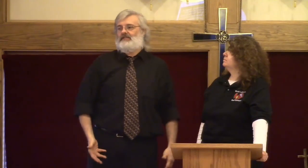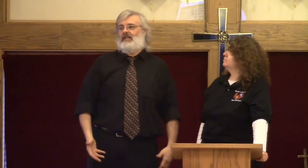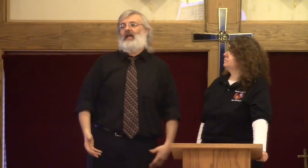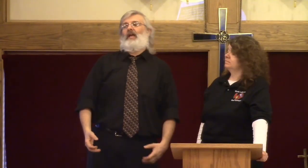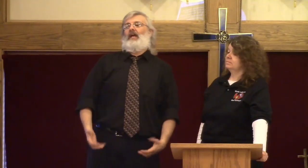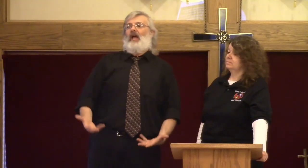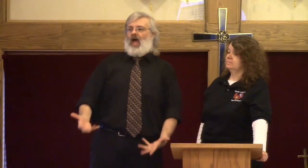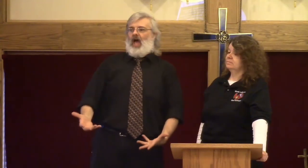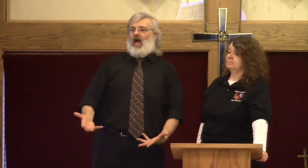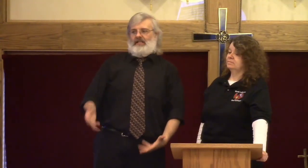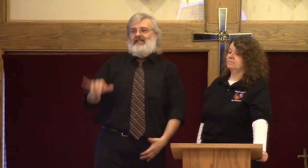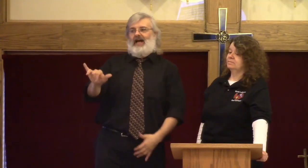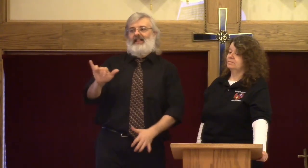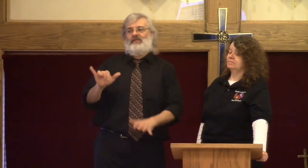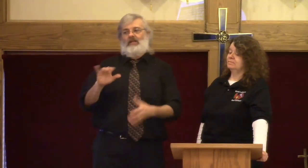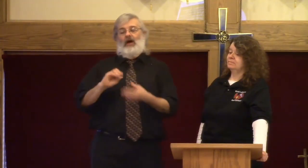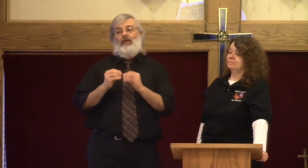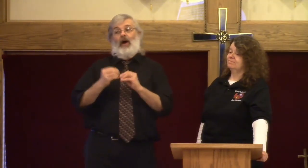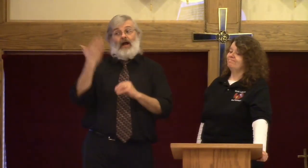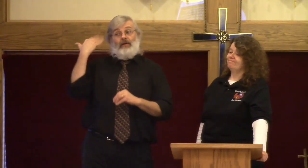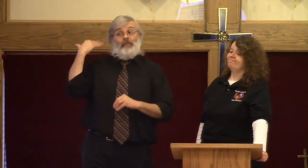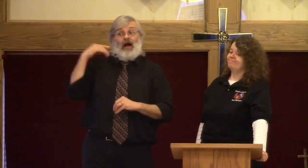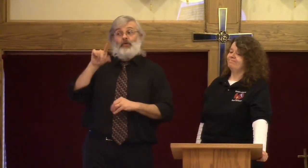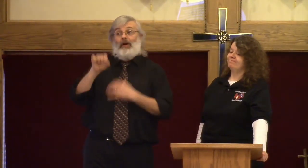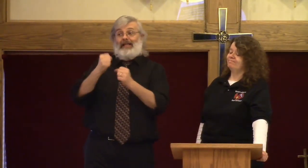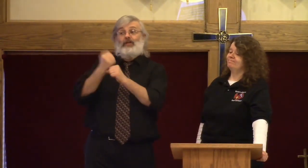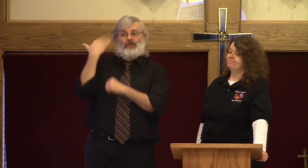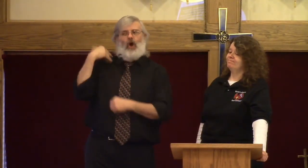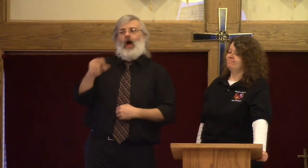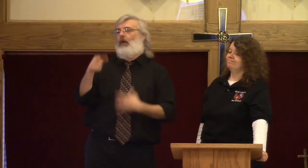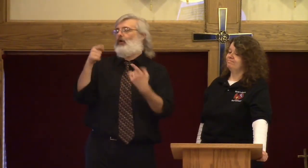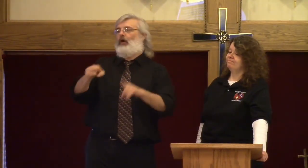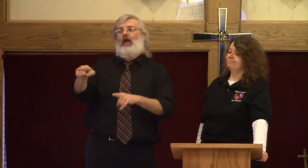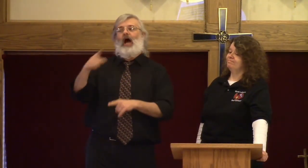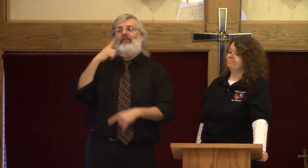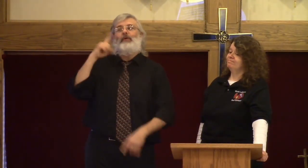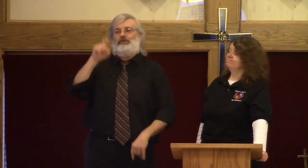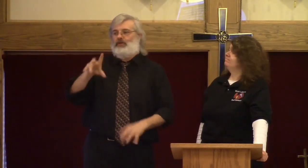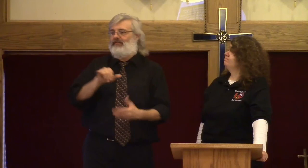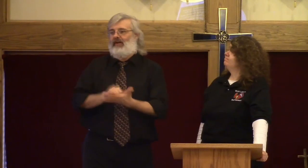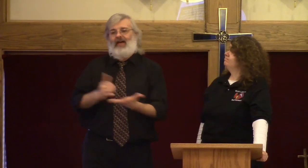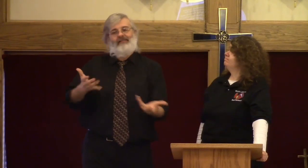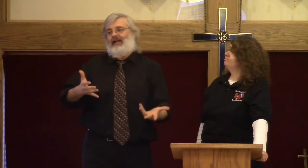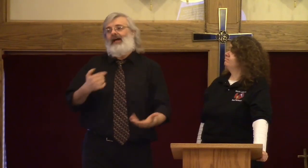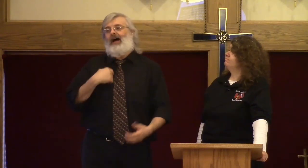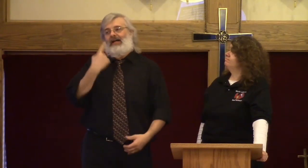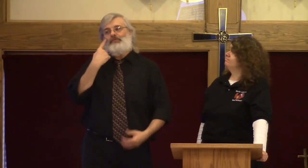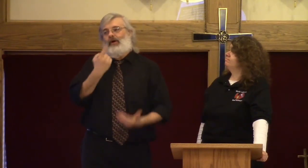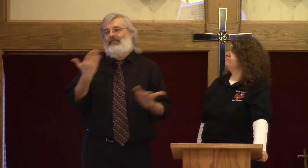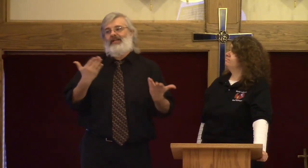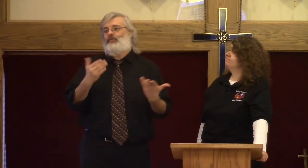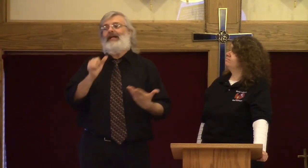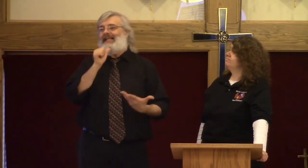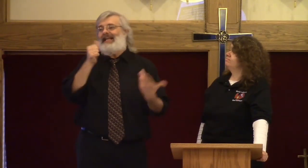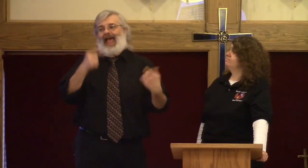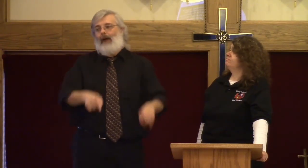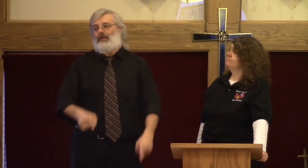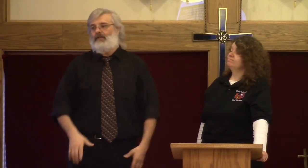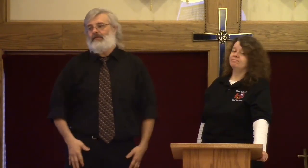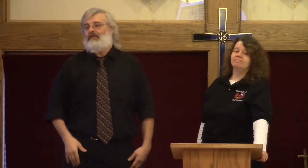Like, now that's 20 years ago, I would agree. I think we should have done that. I think it's one of the things it didn't happen.